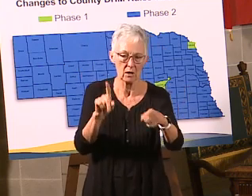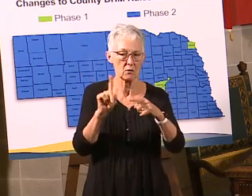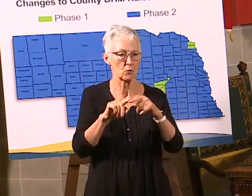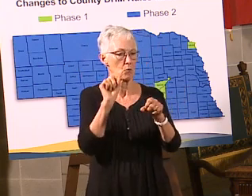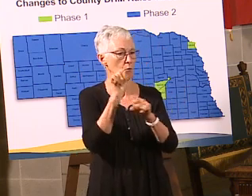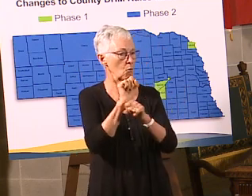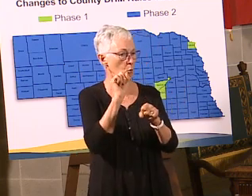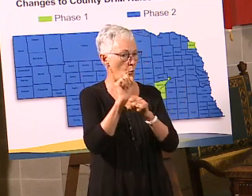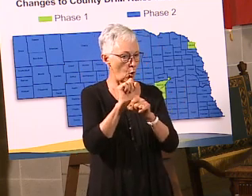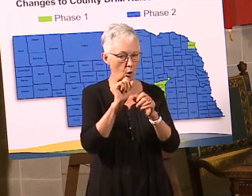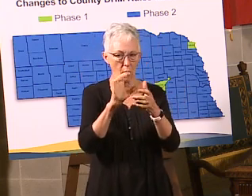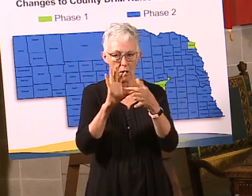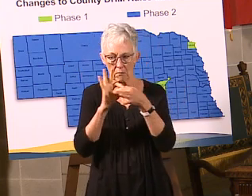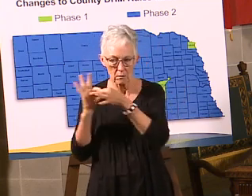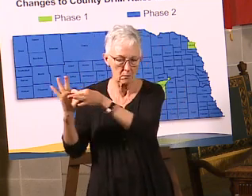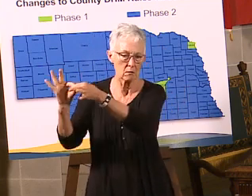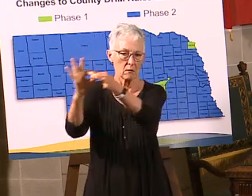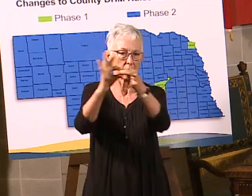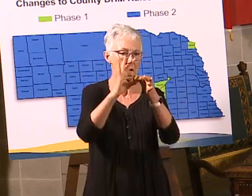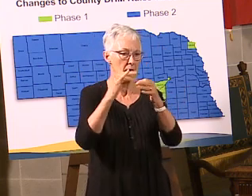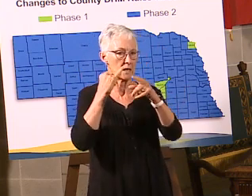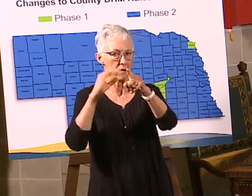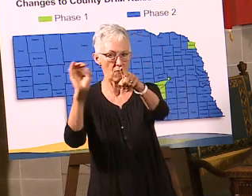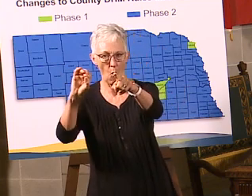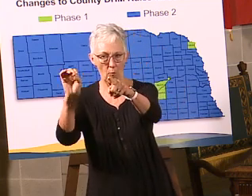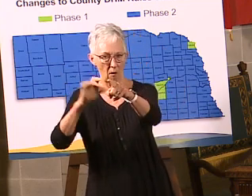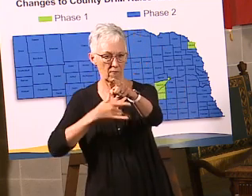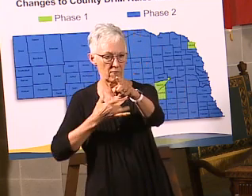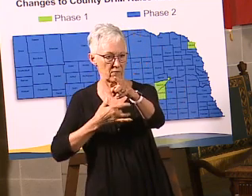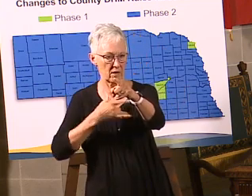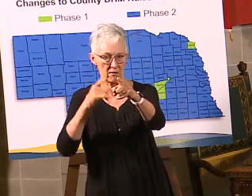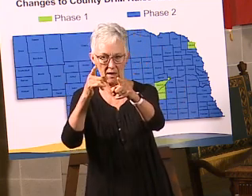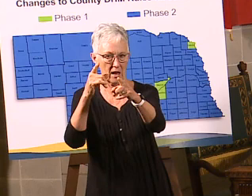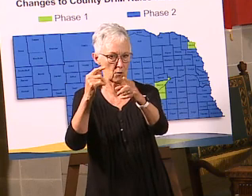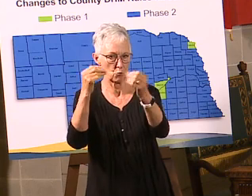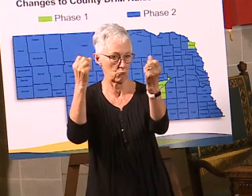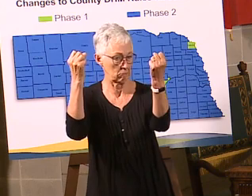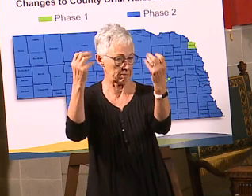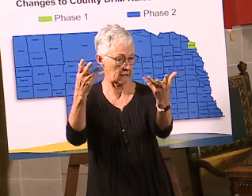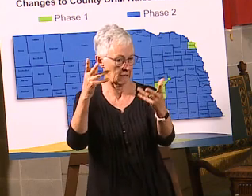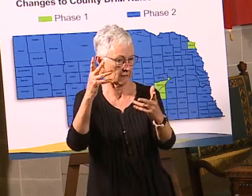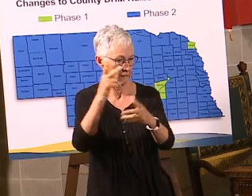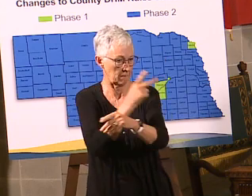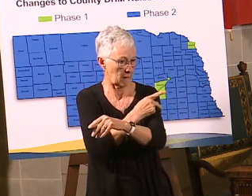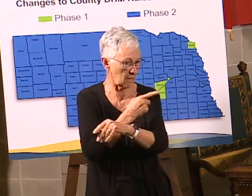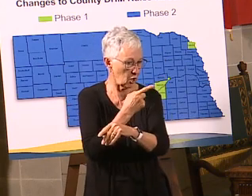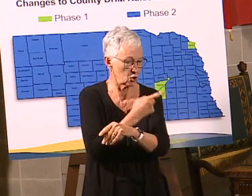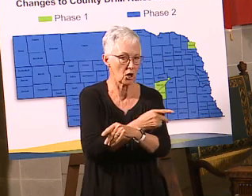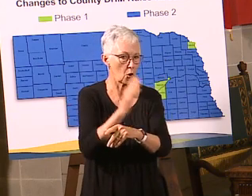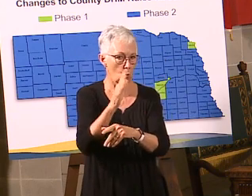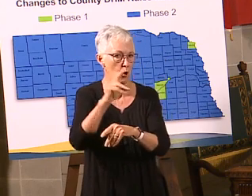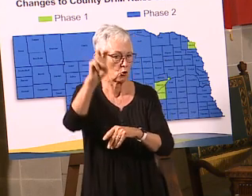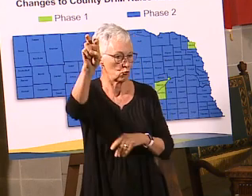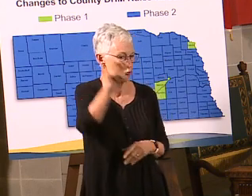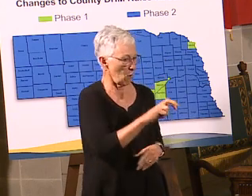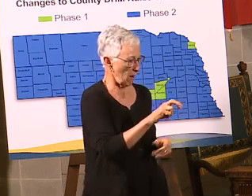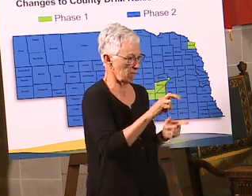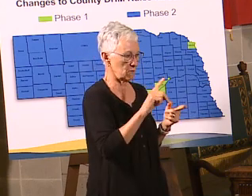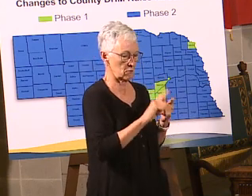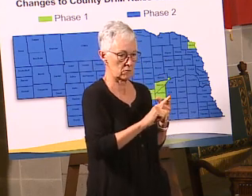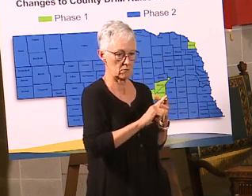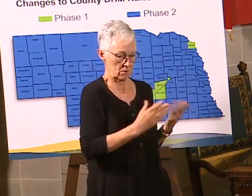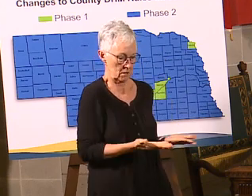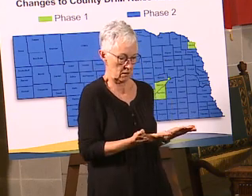Lincoln's capacity if that's necessary, especially, even between systems, whether it be CHI or Bryan